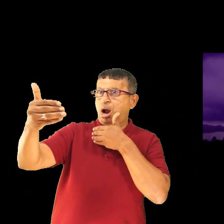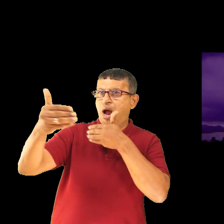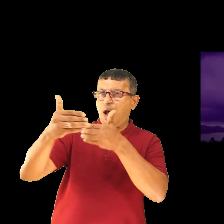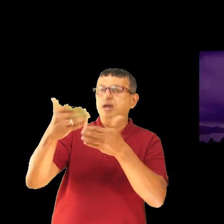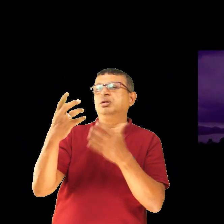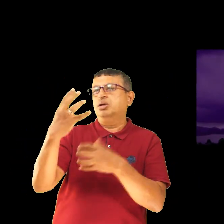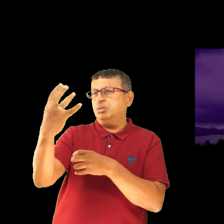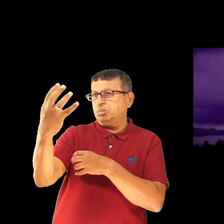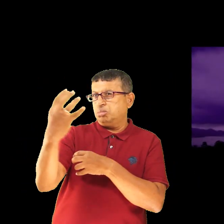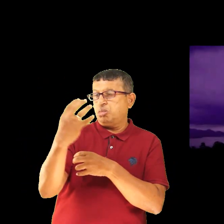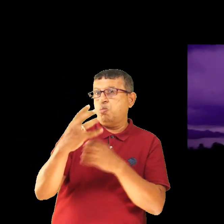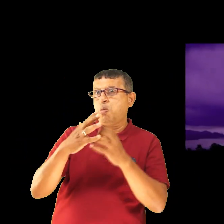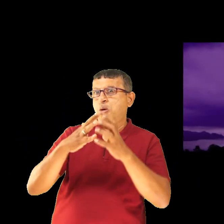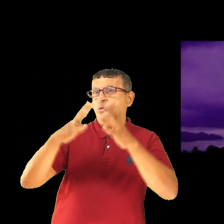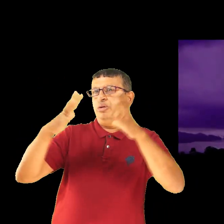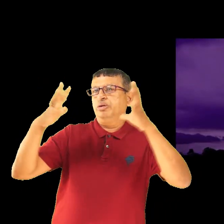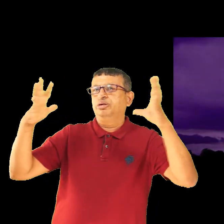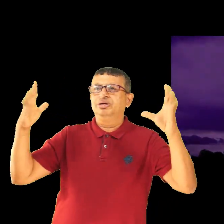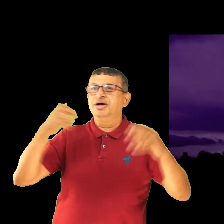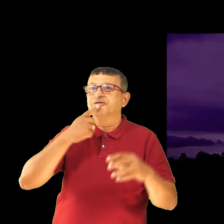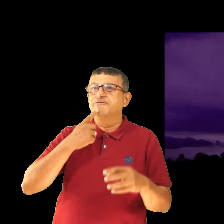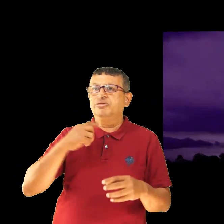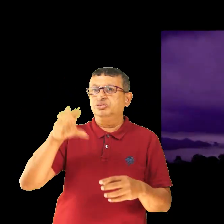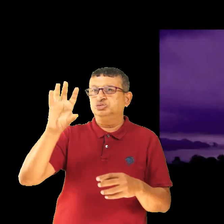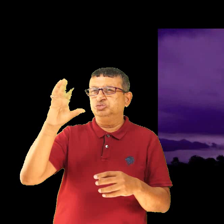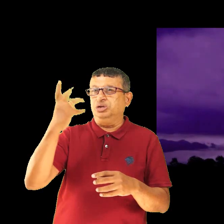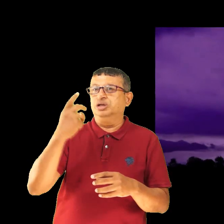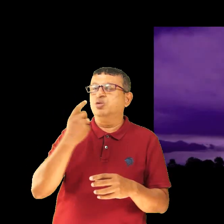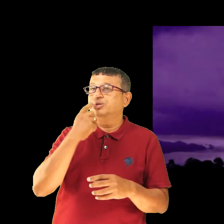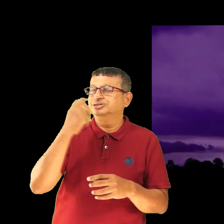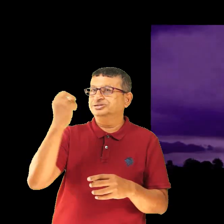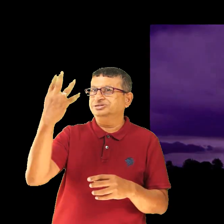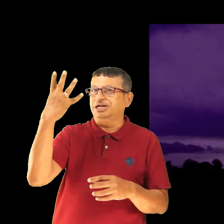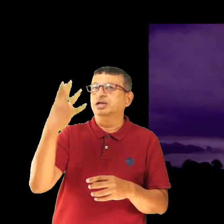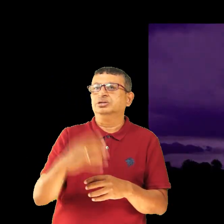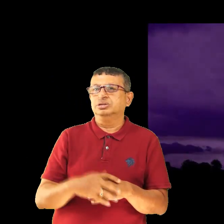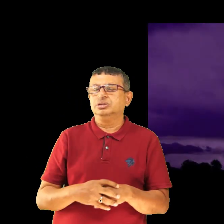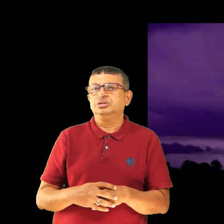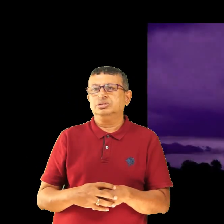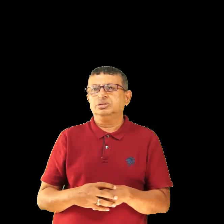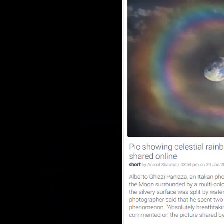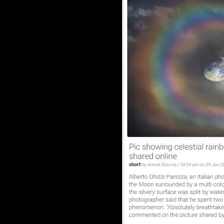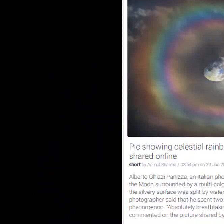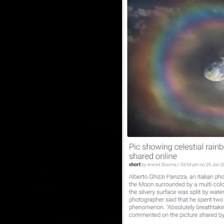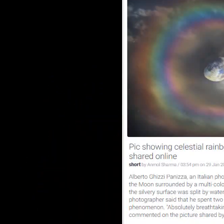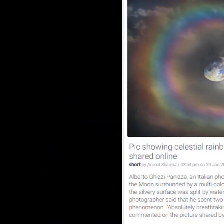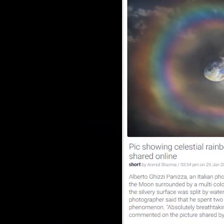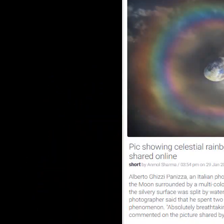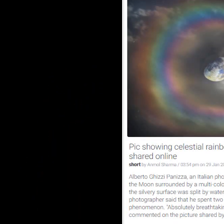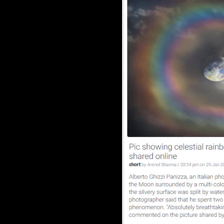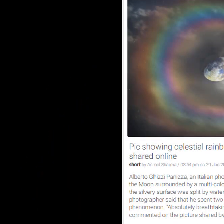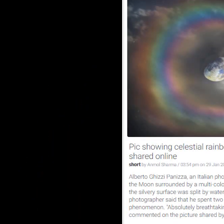tribes in the United States call this red lunar eclipse phenomenon the strawberry lunar eclipse.